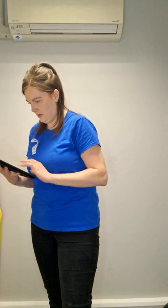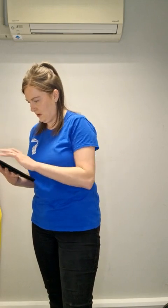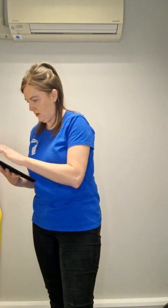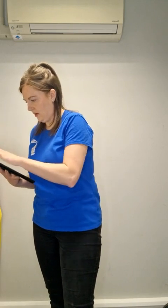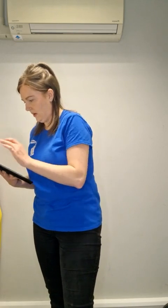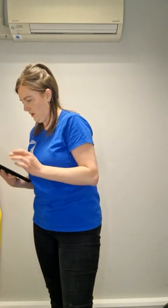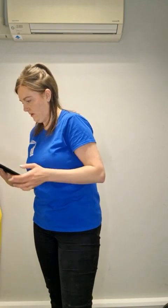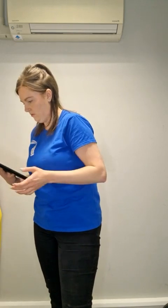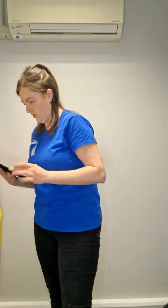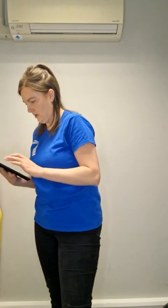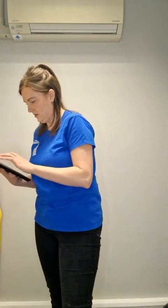Okay, right.